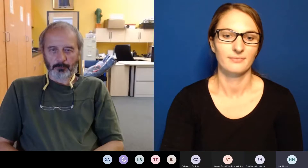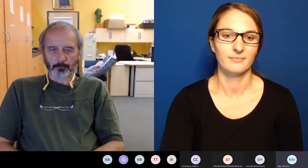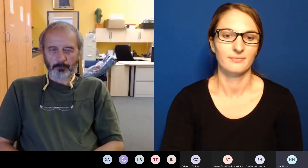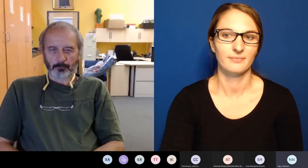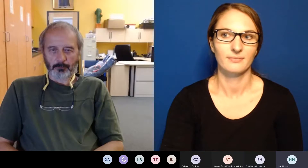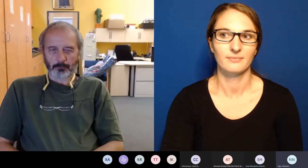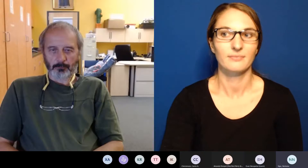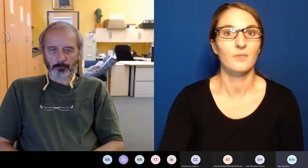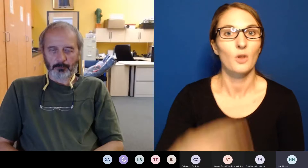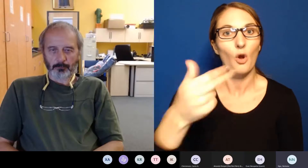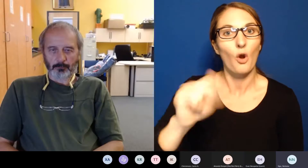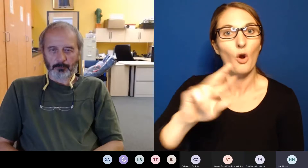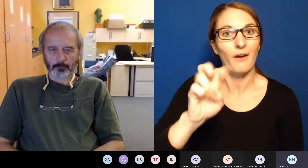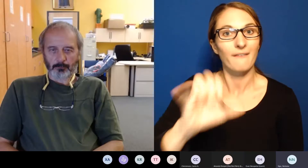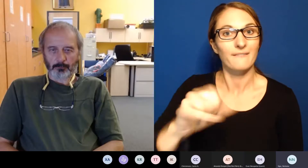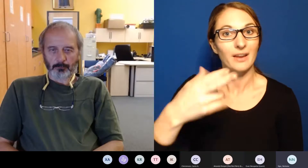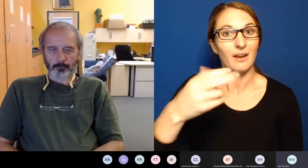Harvey Hoffman.